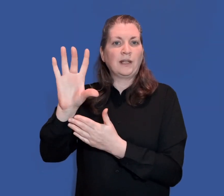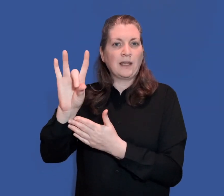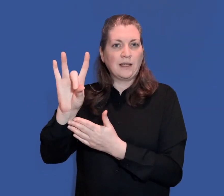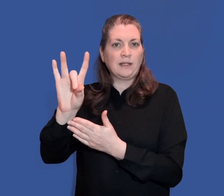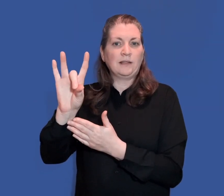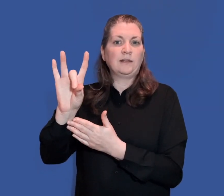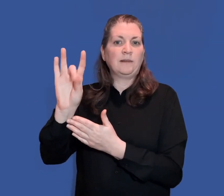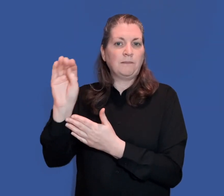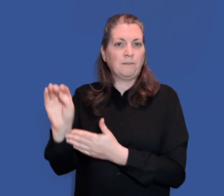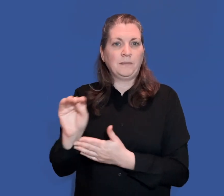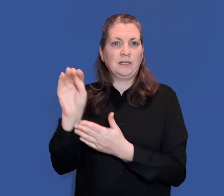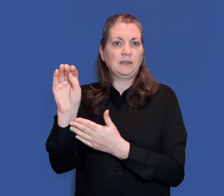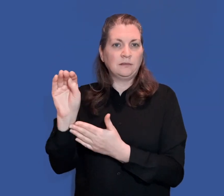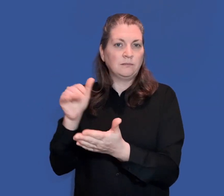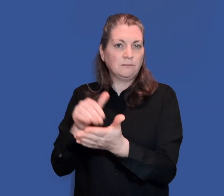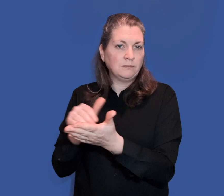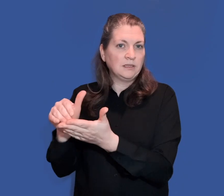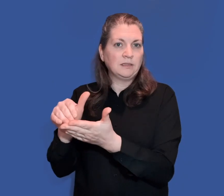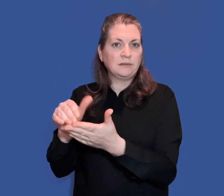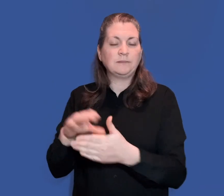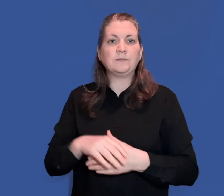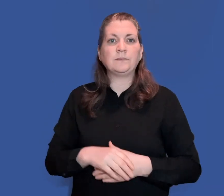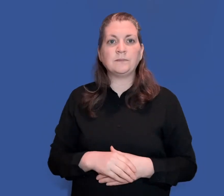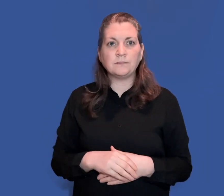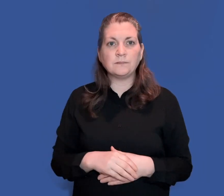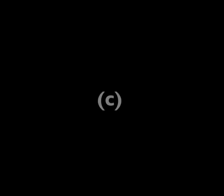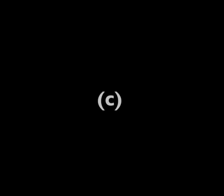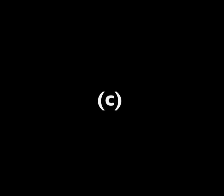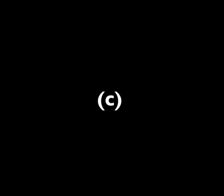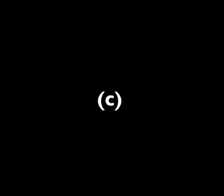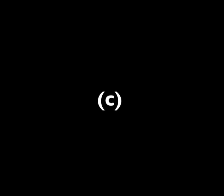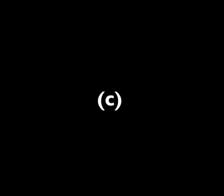which has a proposed budget of $38 million.